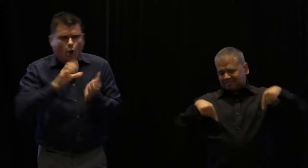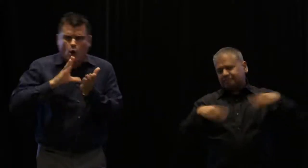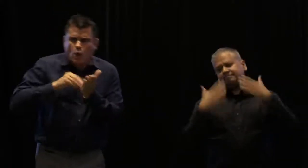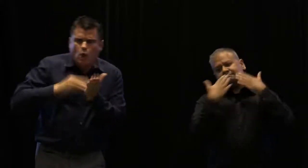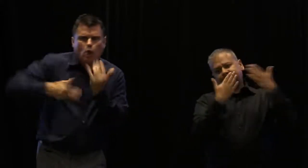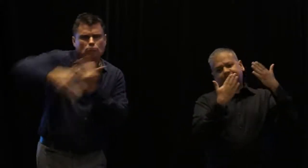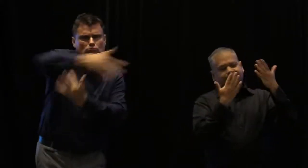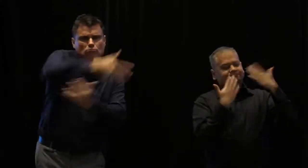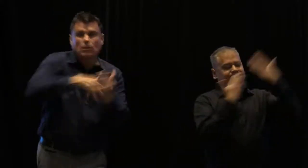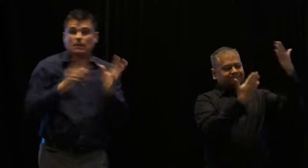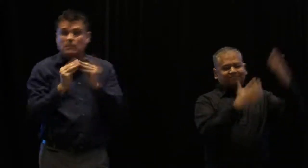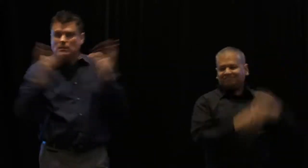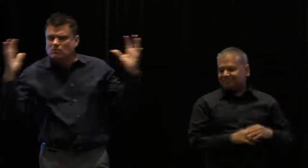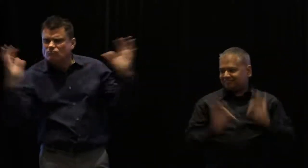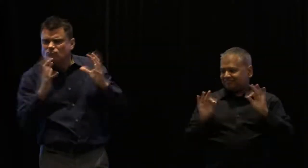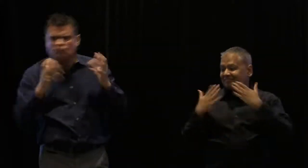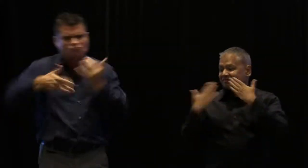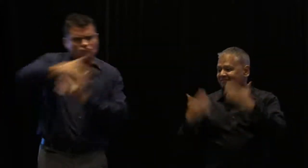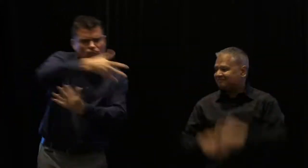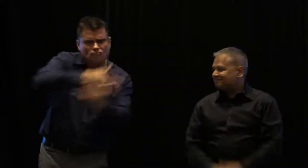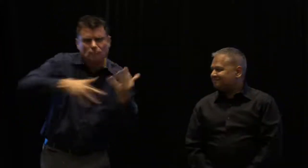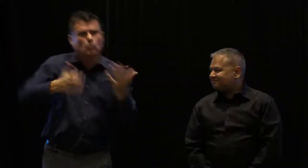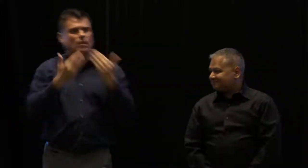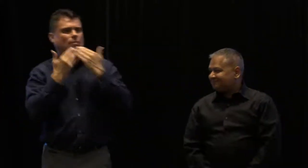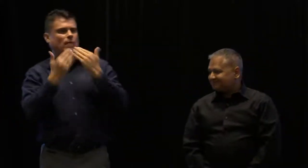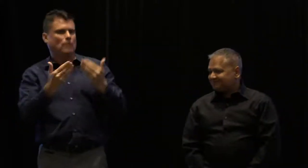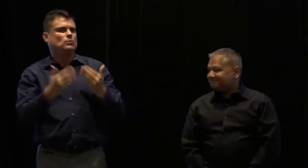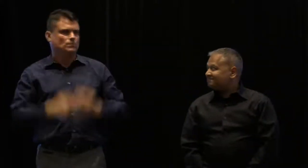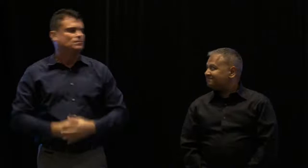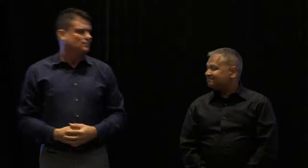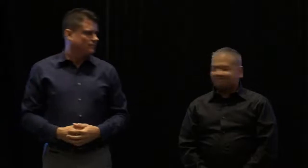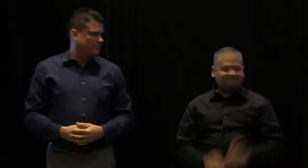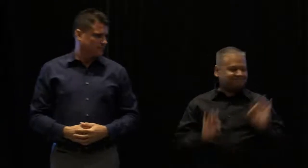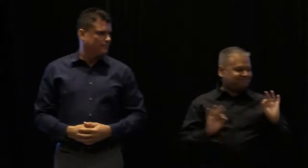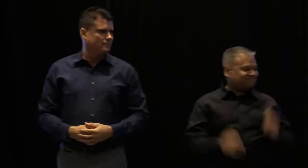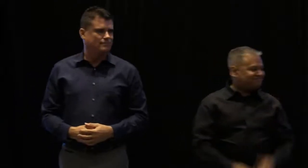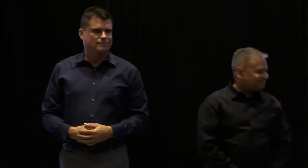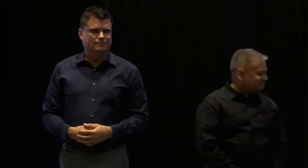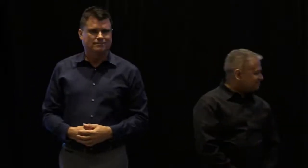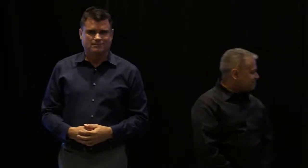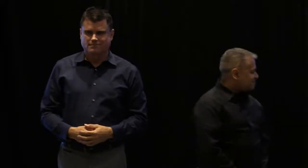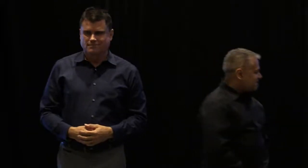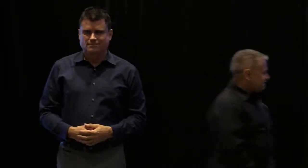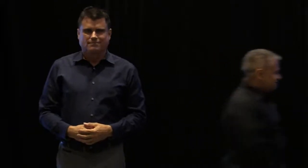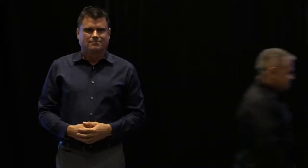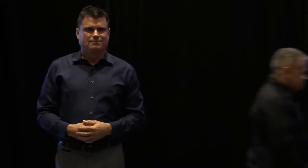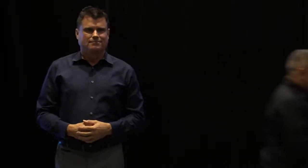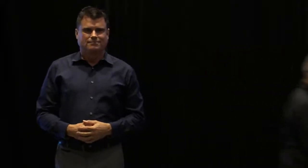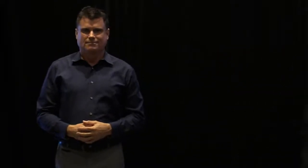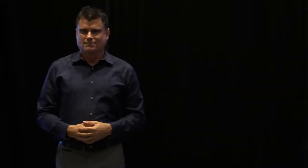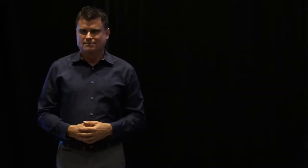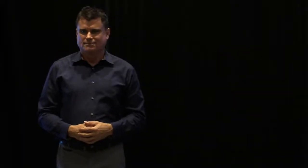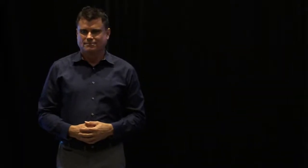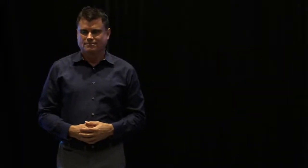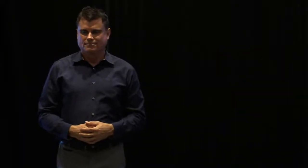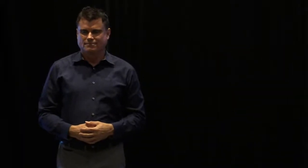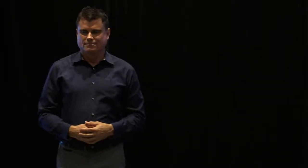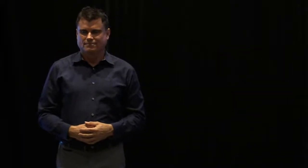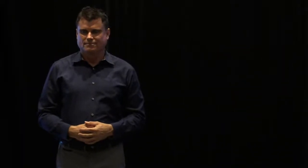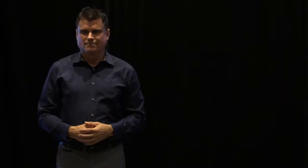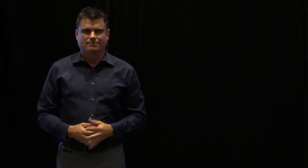here are doing so as visitors on the land of those 6 nations. So thank you so much. And I just want to take a moment to acknowledge that.